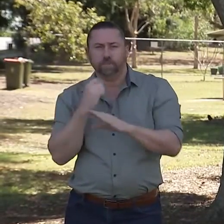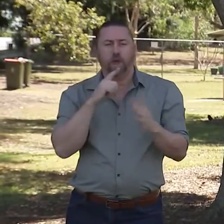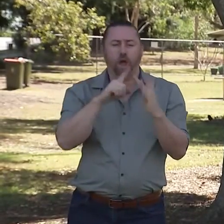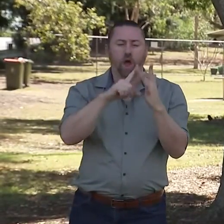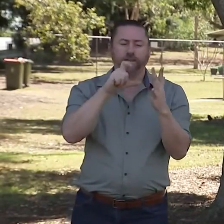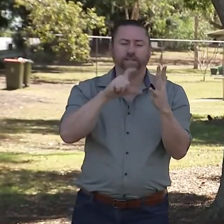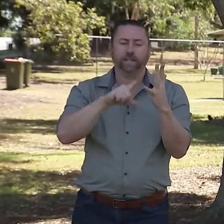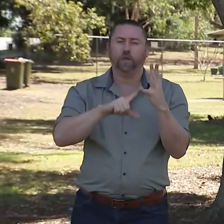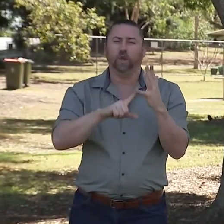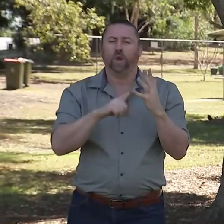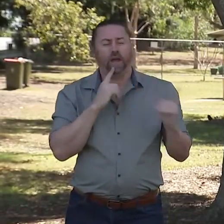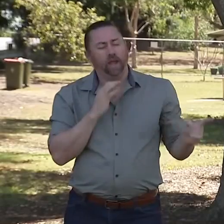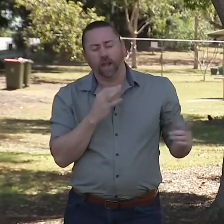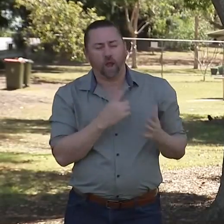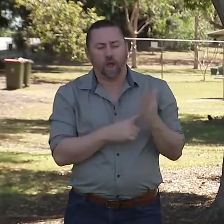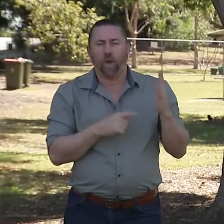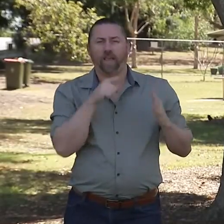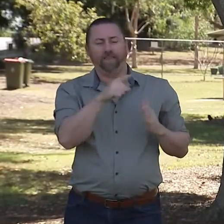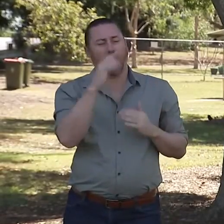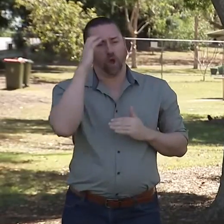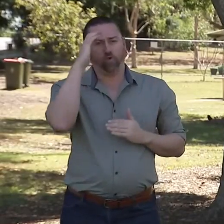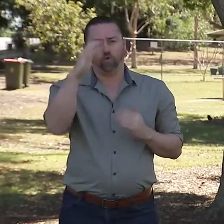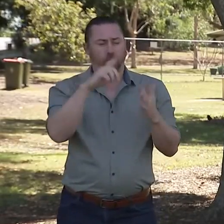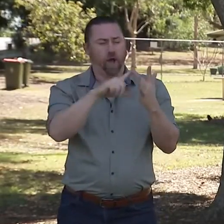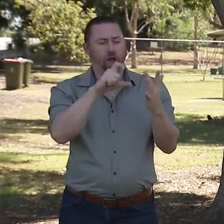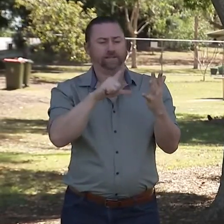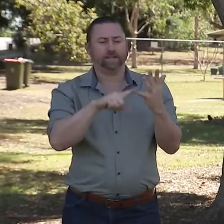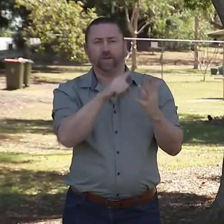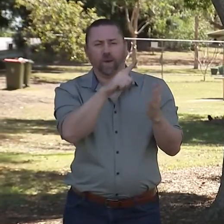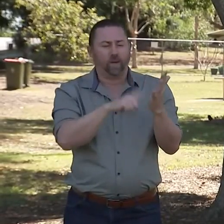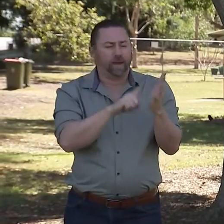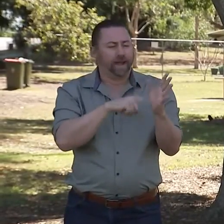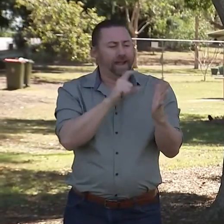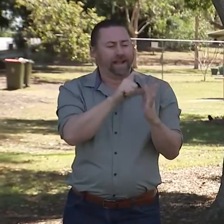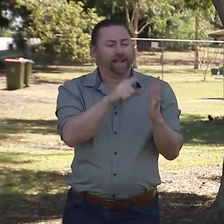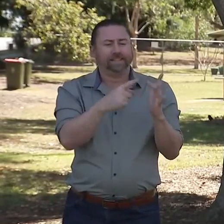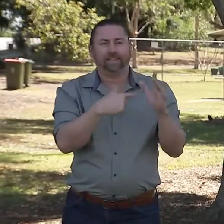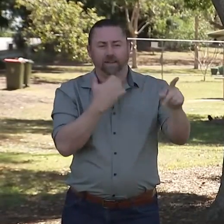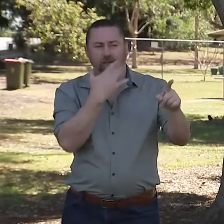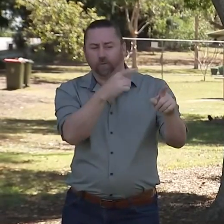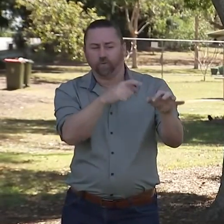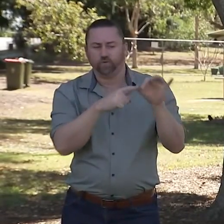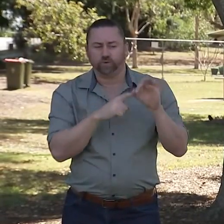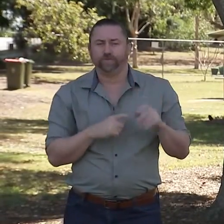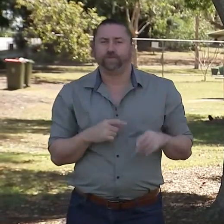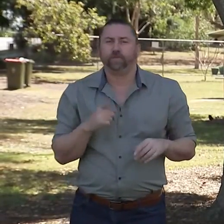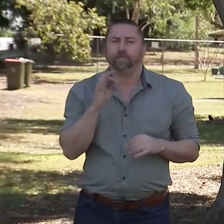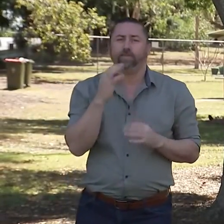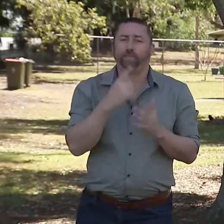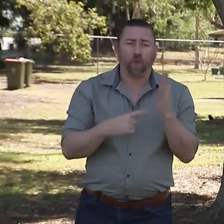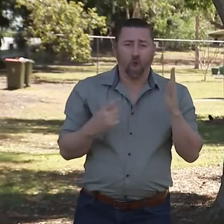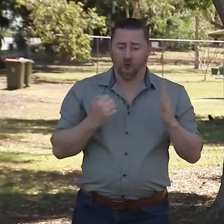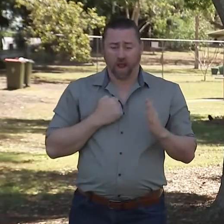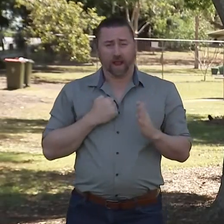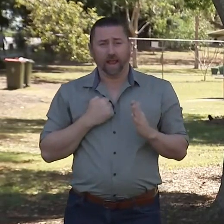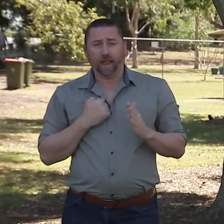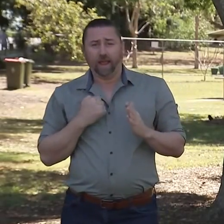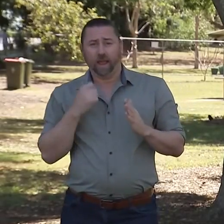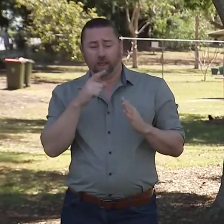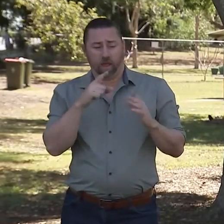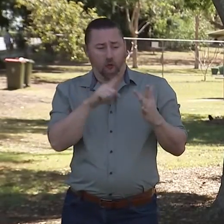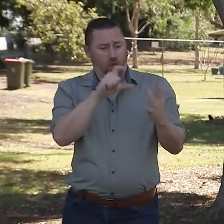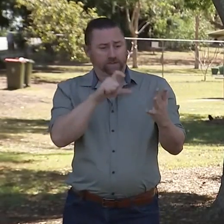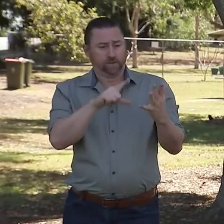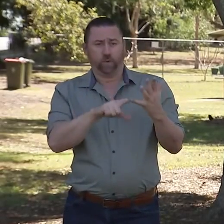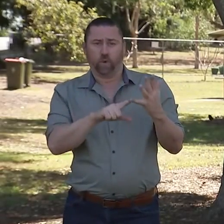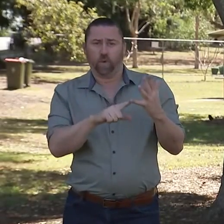Yeah, it's not about ICU beds, Lydia. It is about all of the states and territories being prepared. And